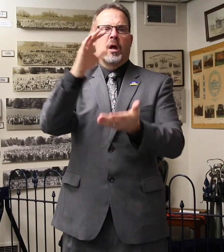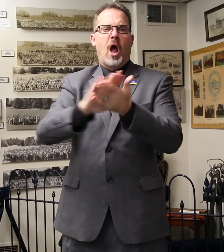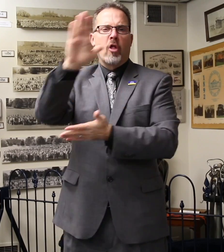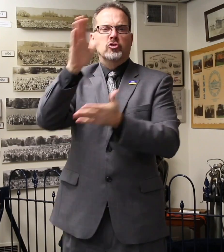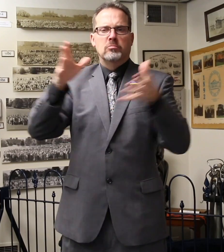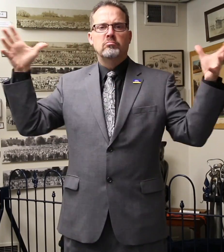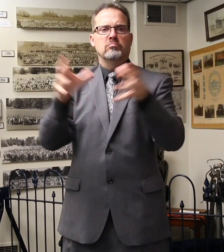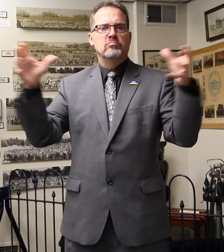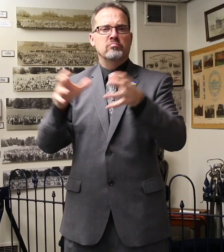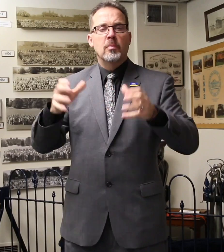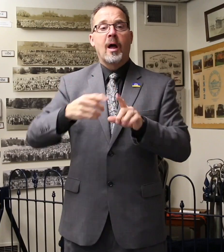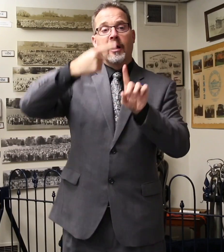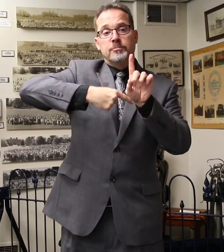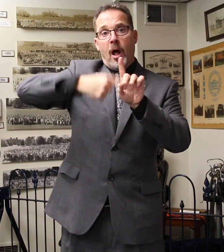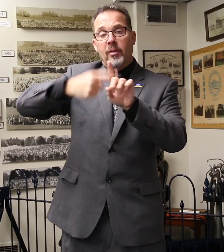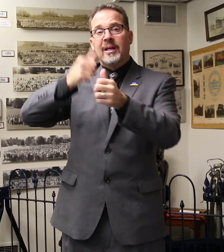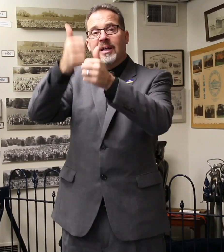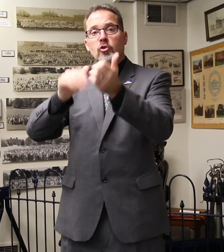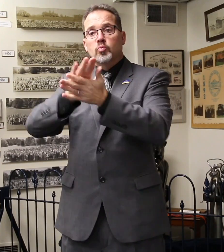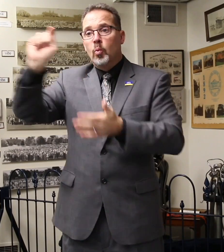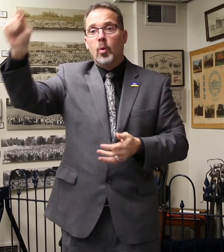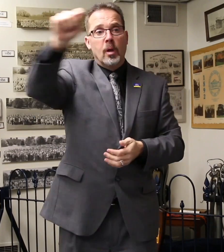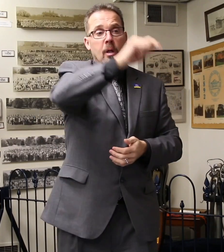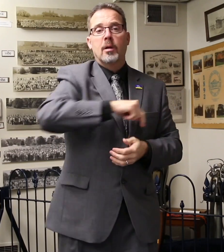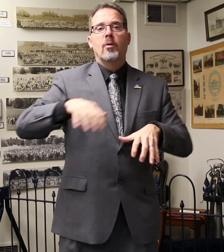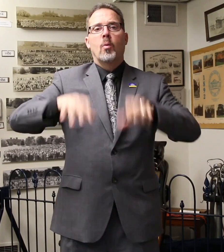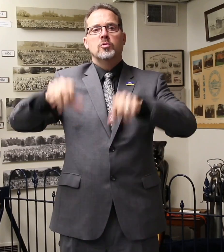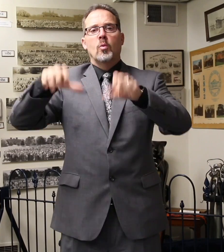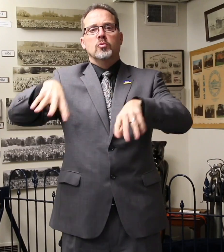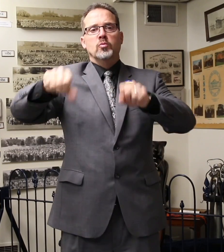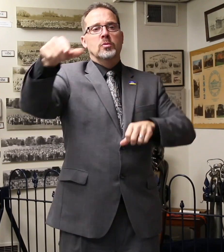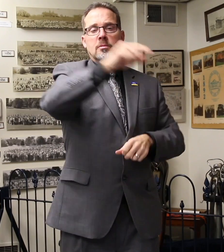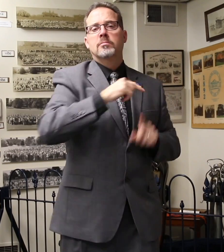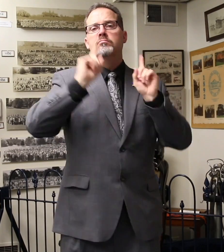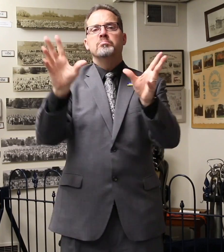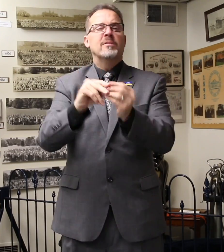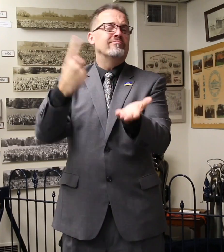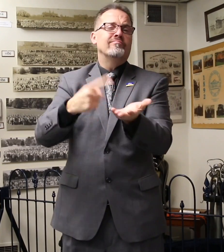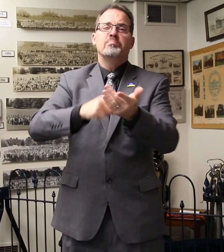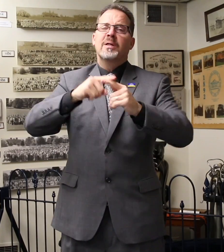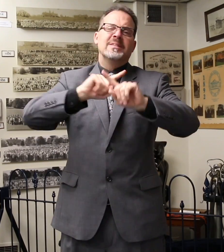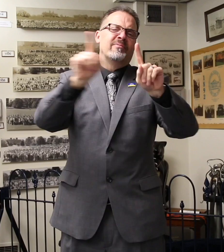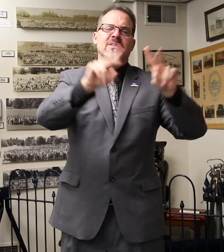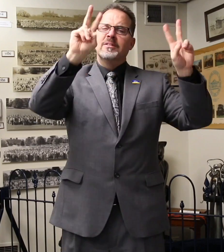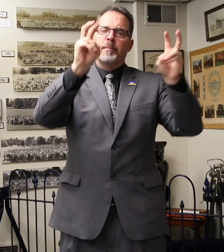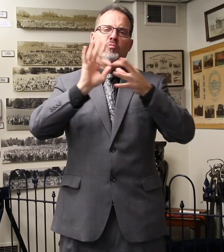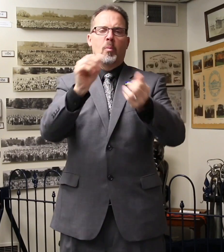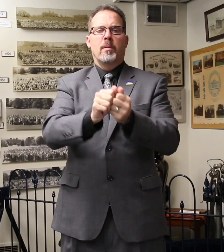And we all come together at one college every month, and each school in the club takes a turn hosting. We talk about